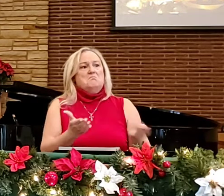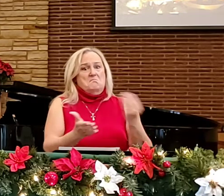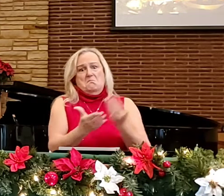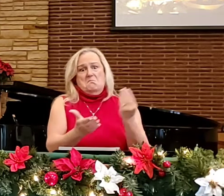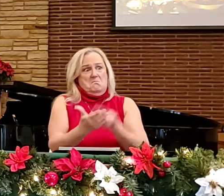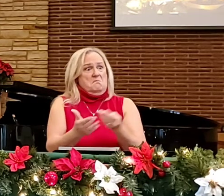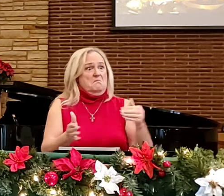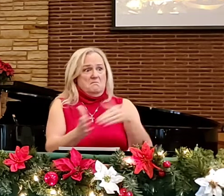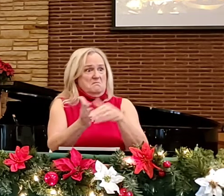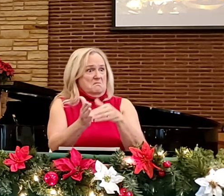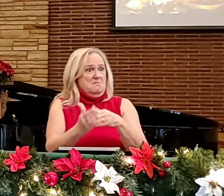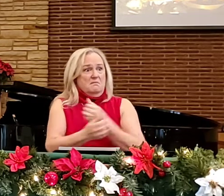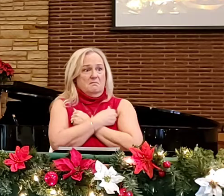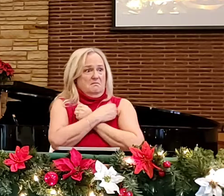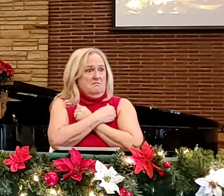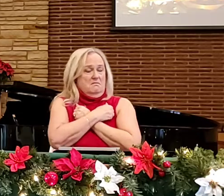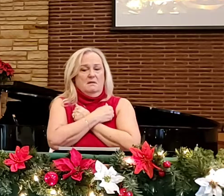love.